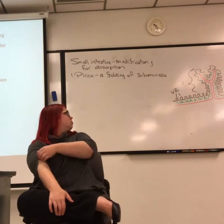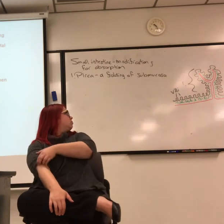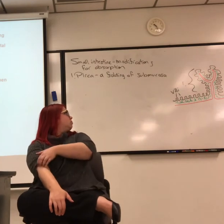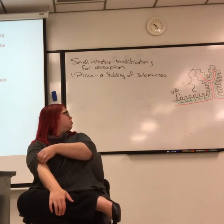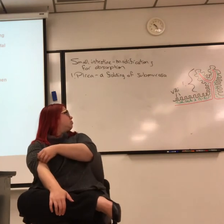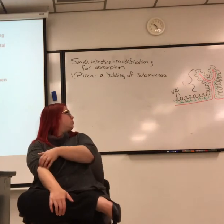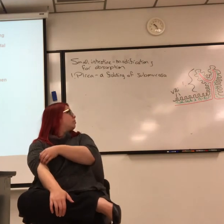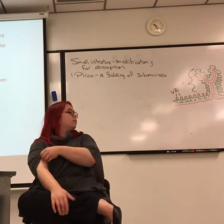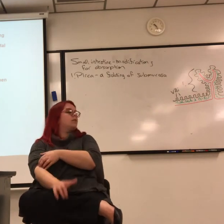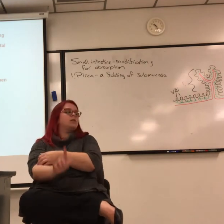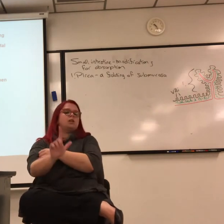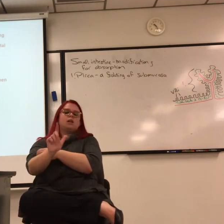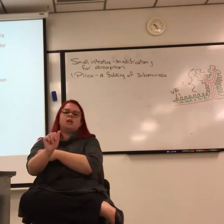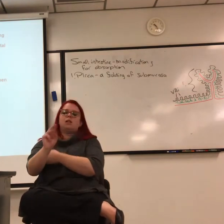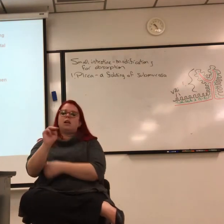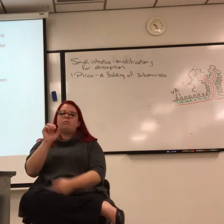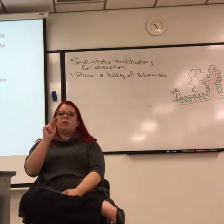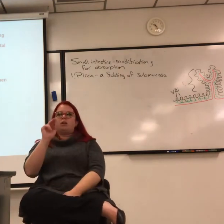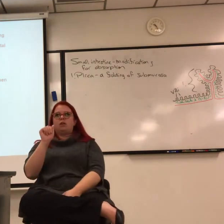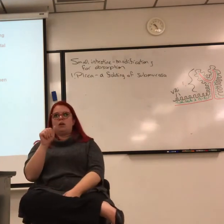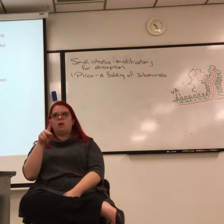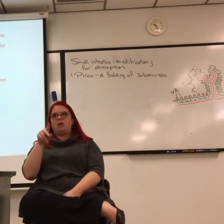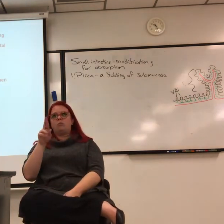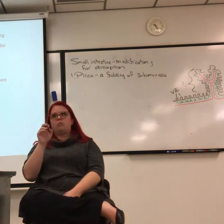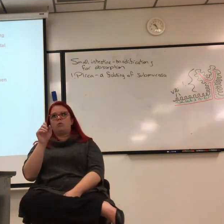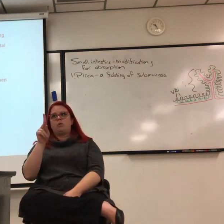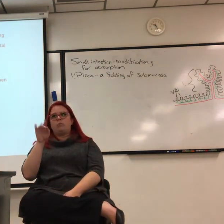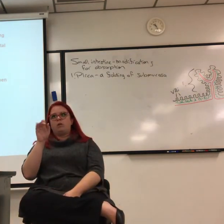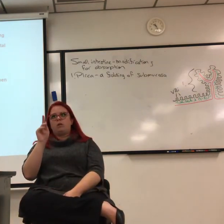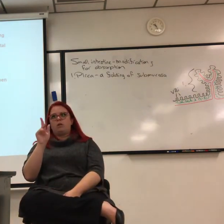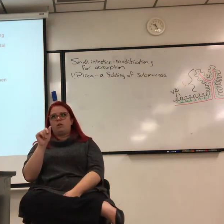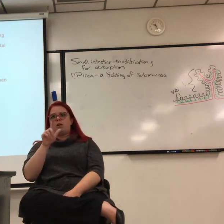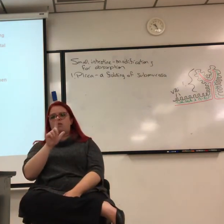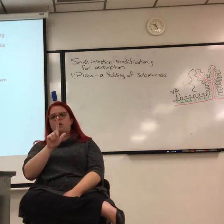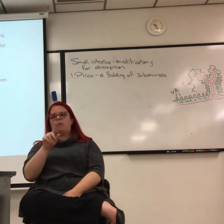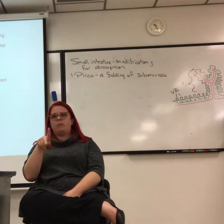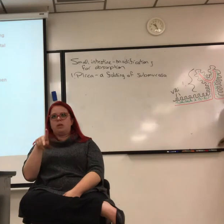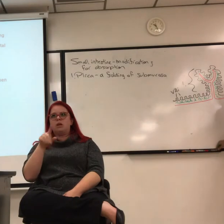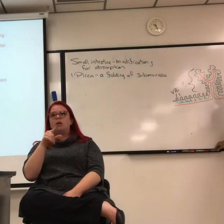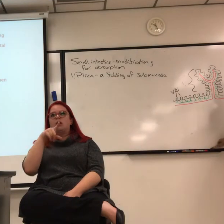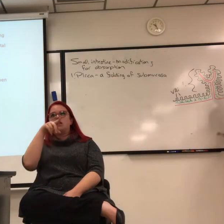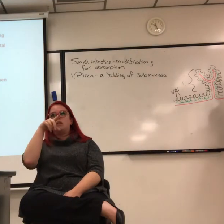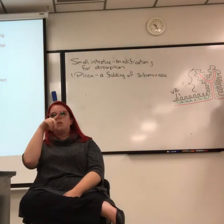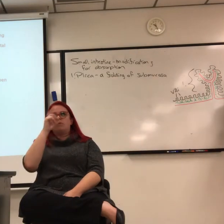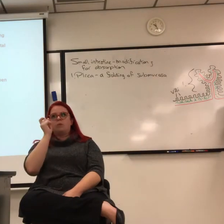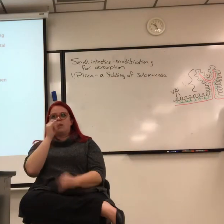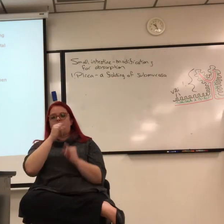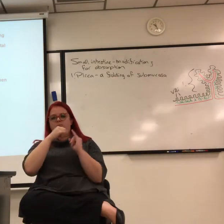LP, lamina propria. Okay, the black line is the epithelium.